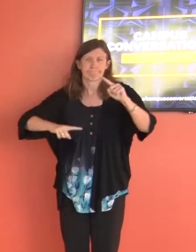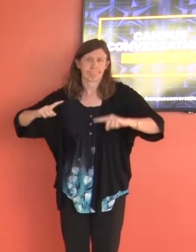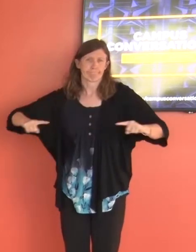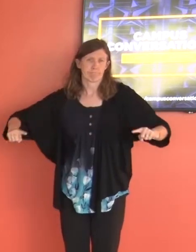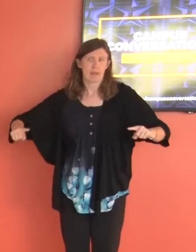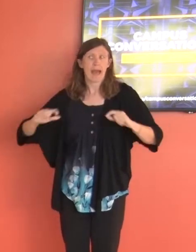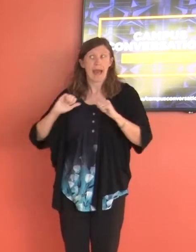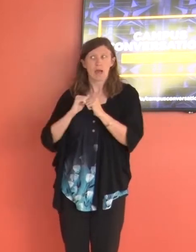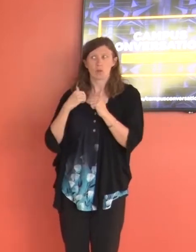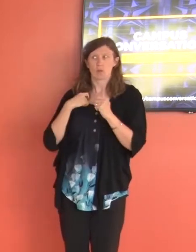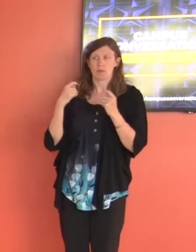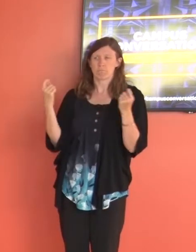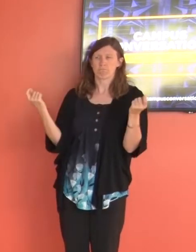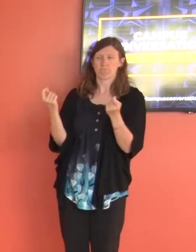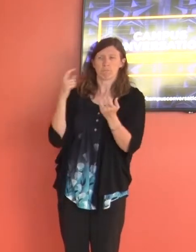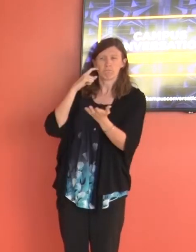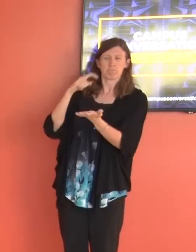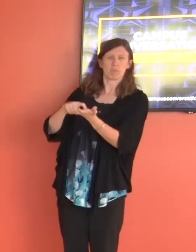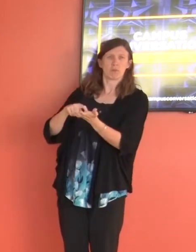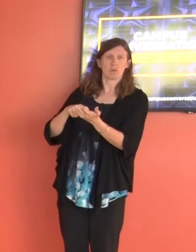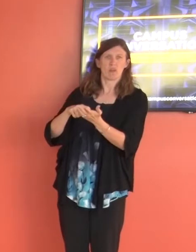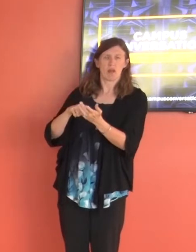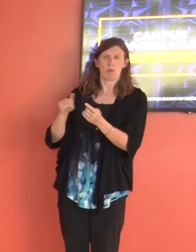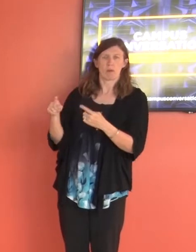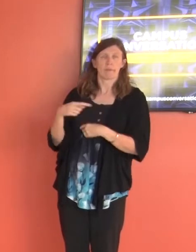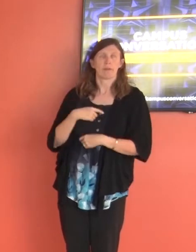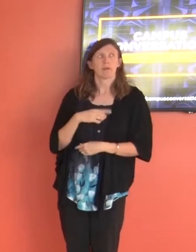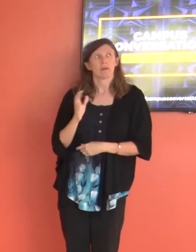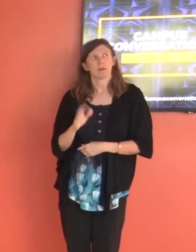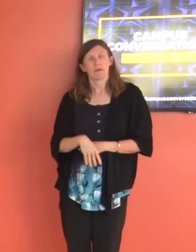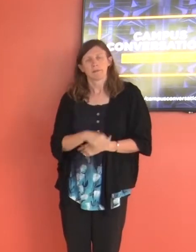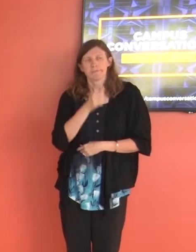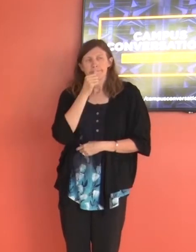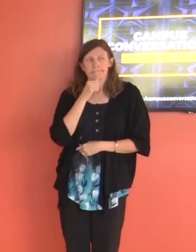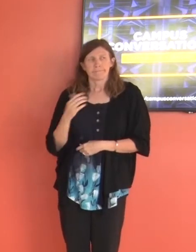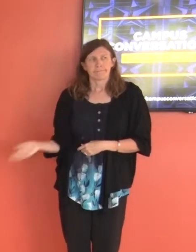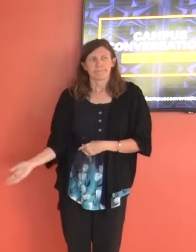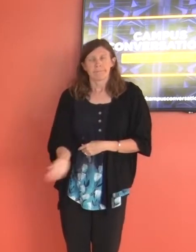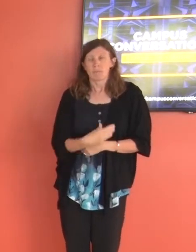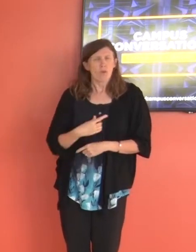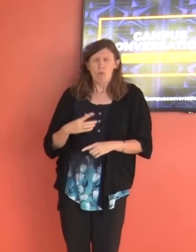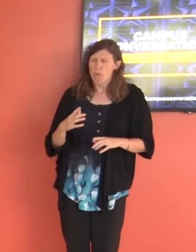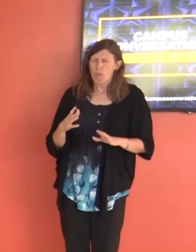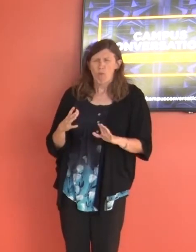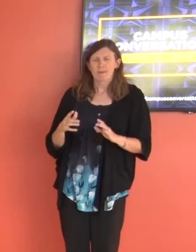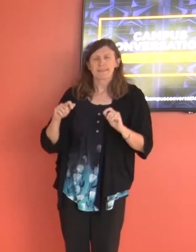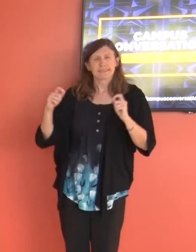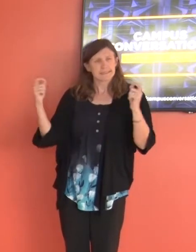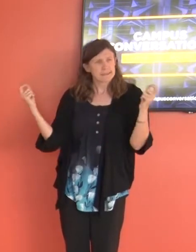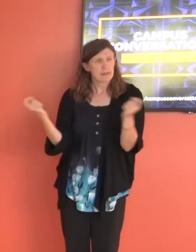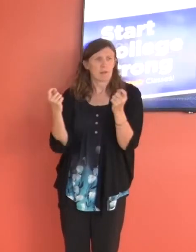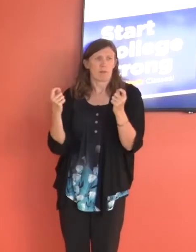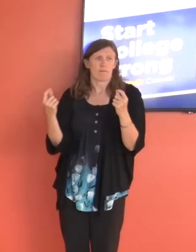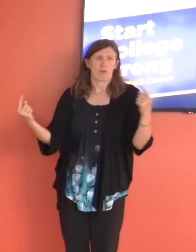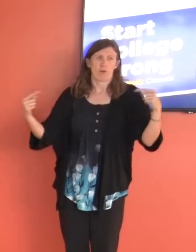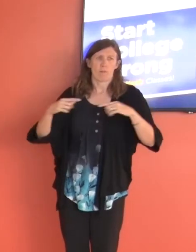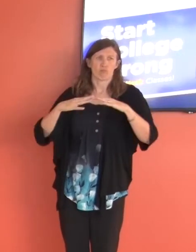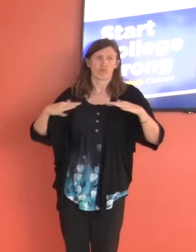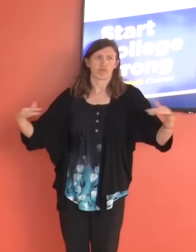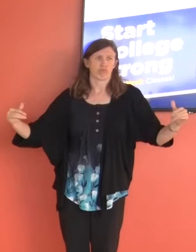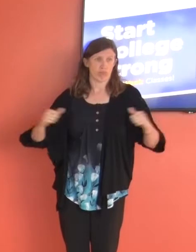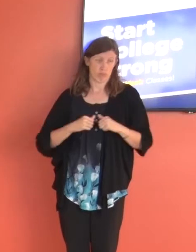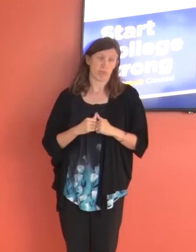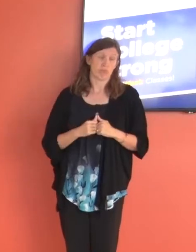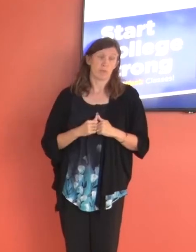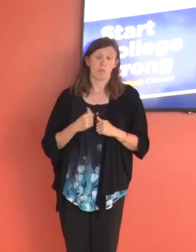celebrate that so that no one feels like they're being tolerated, but they're being celebrated for their differences? And when I was growing